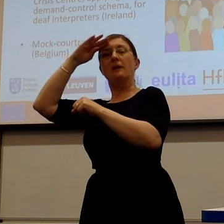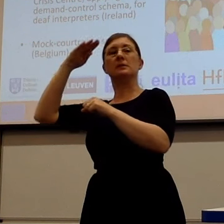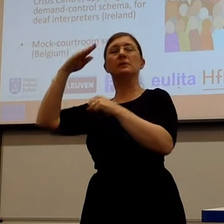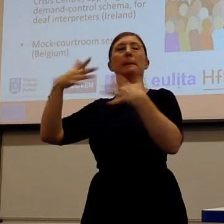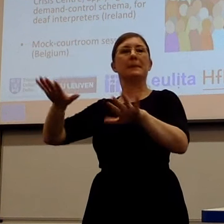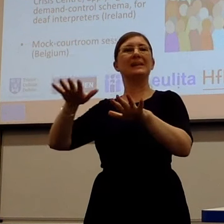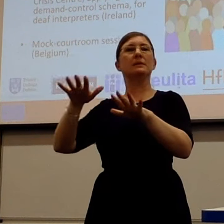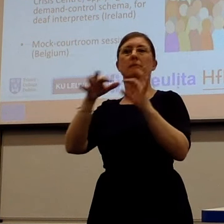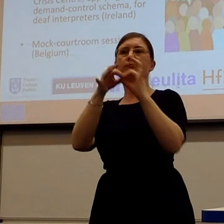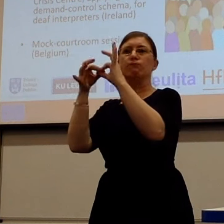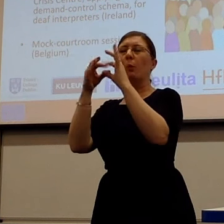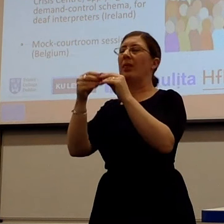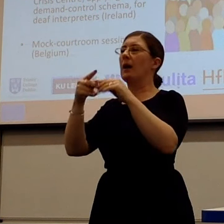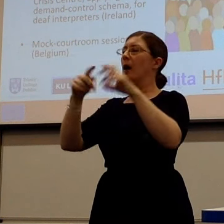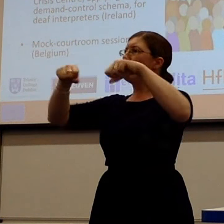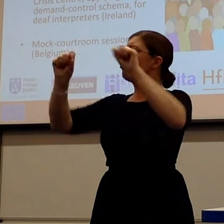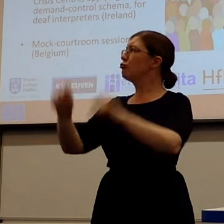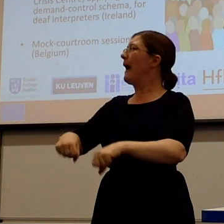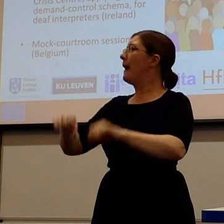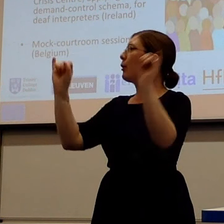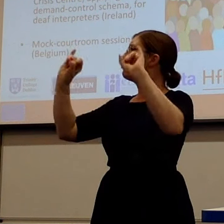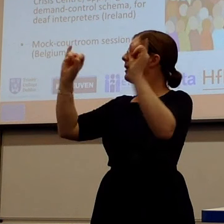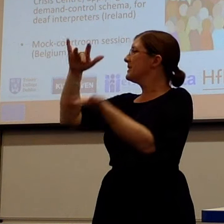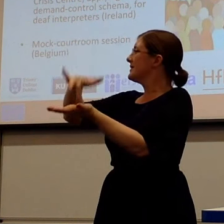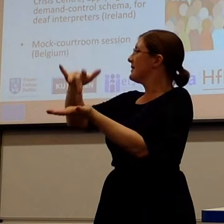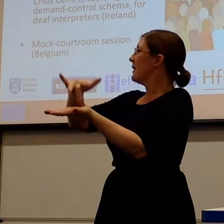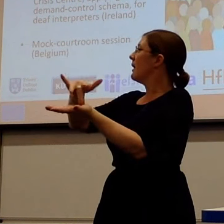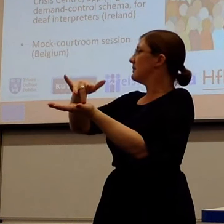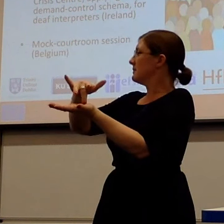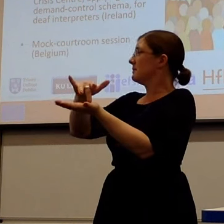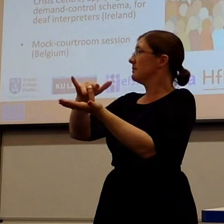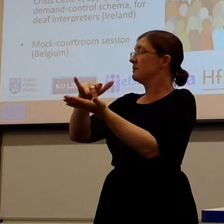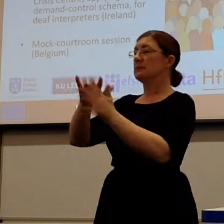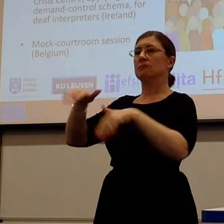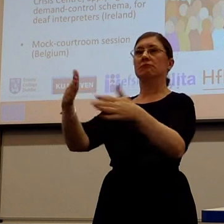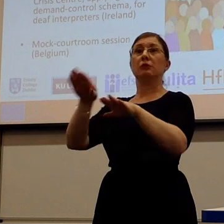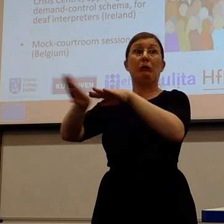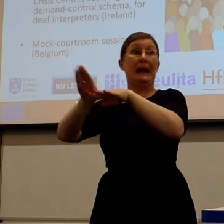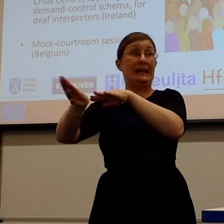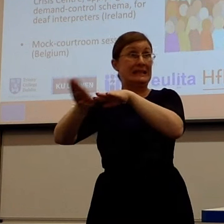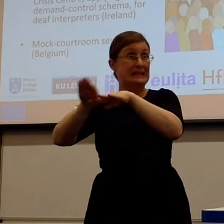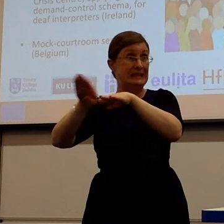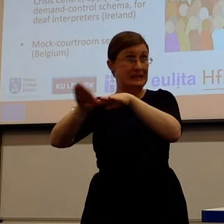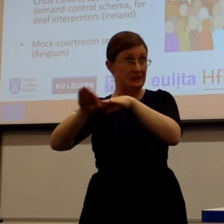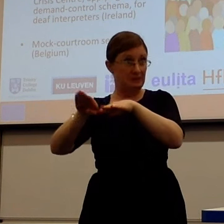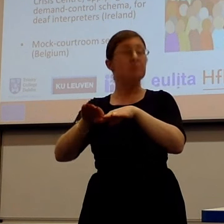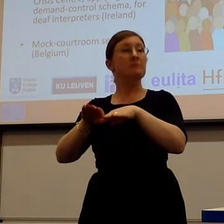And what started in Ireland is in partnership with the Rape Crisis Centre. And they provided